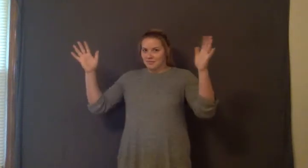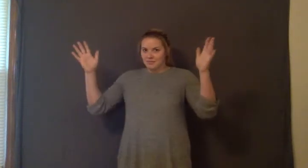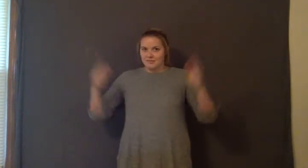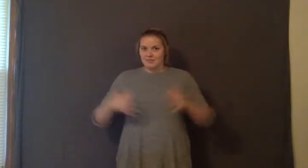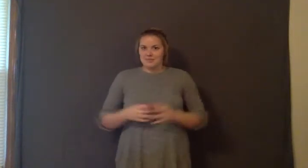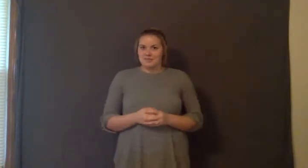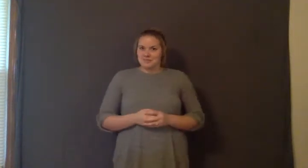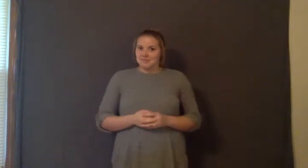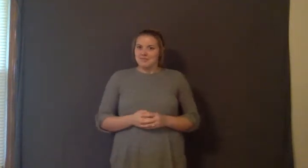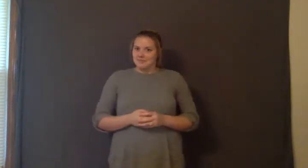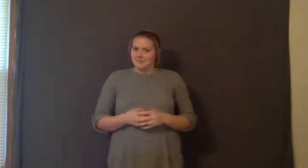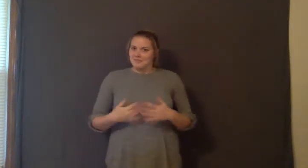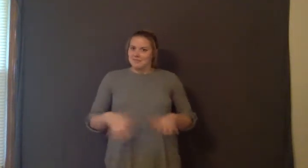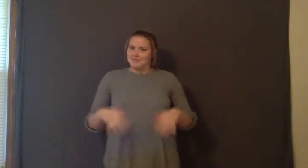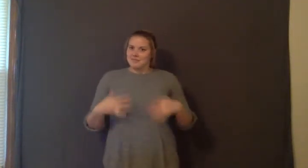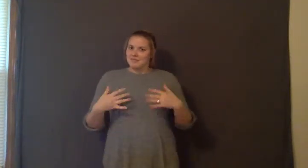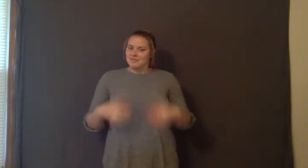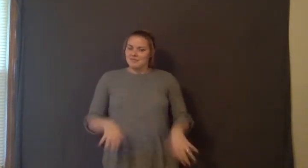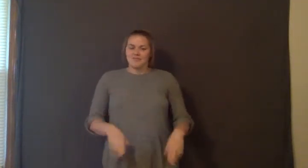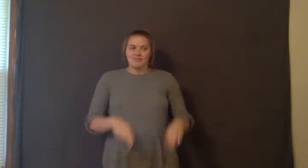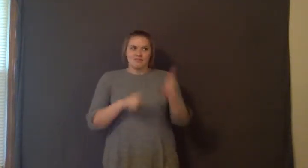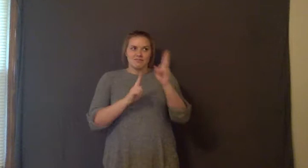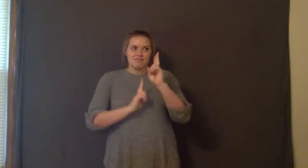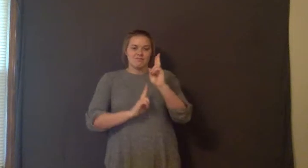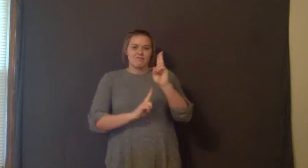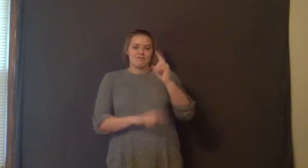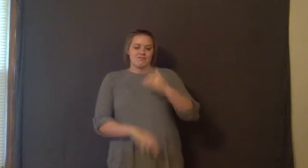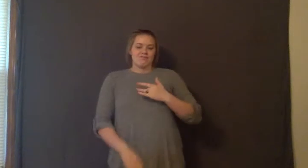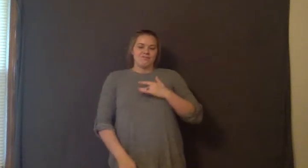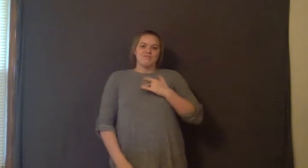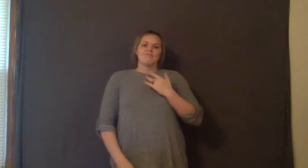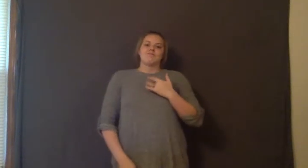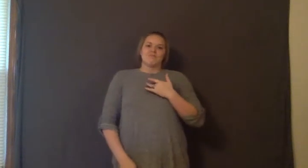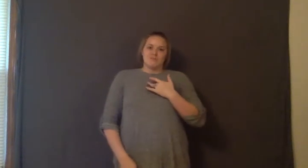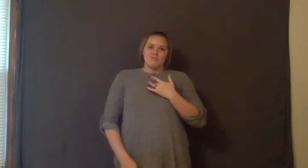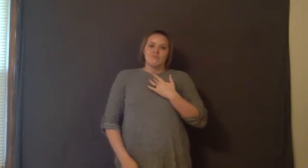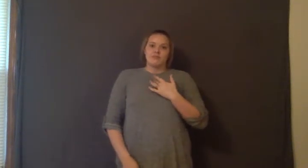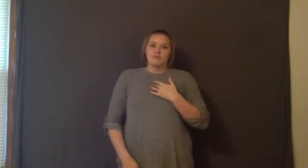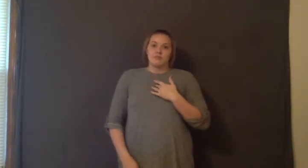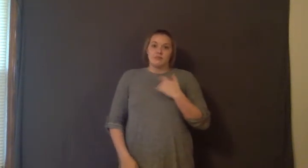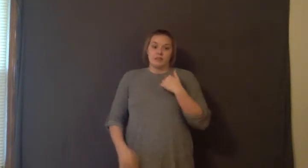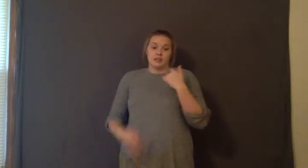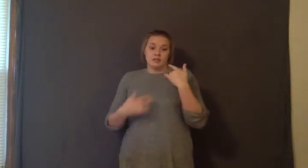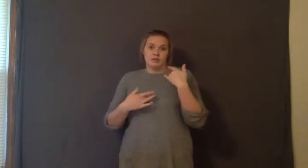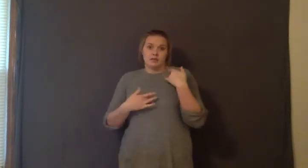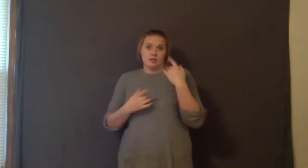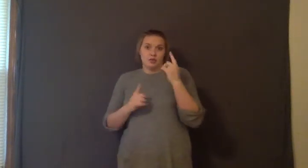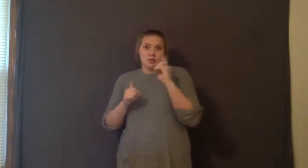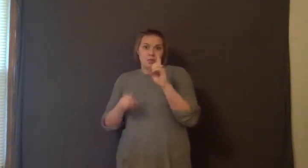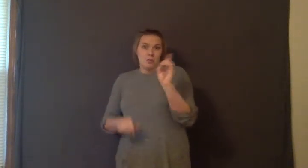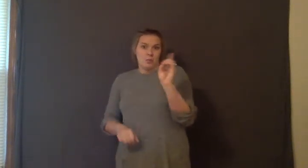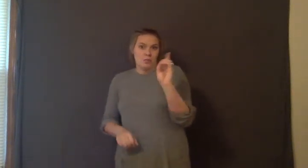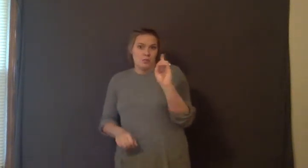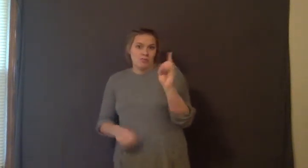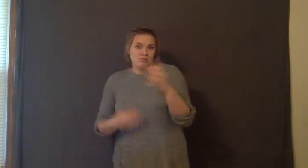is a really extraordinary honor for me. I spend most of my time in jails, in prisons, on death row. I spend most of my